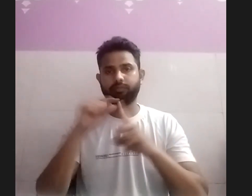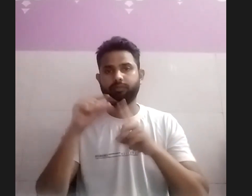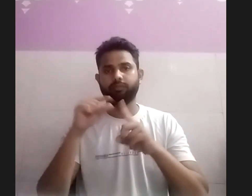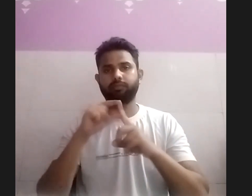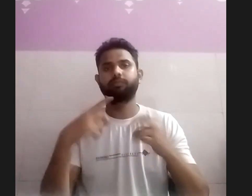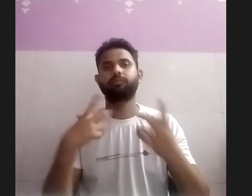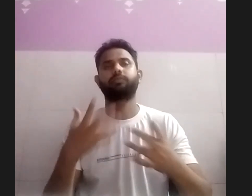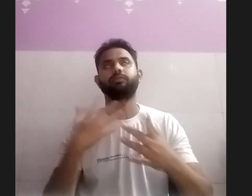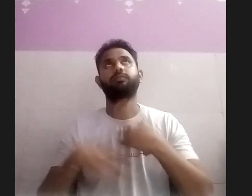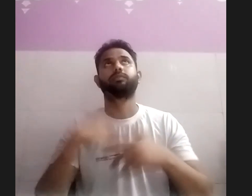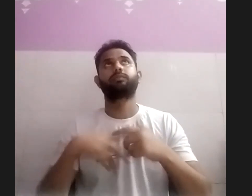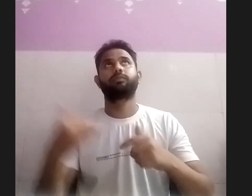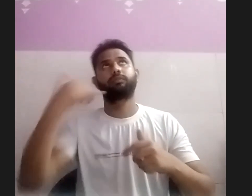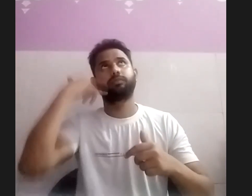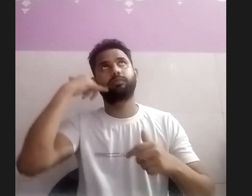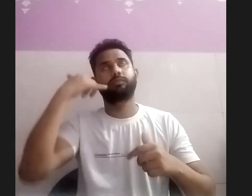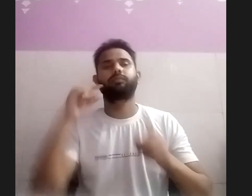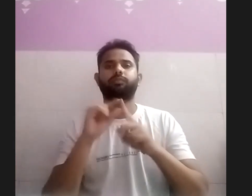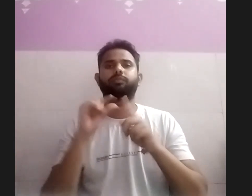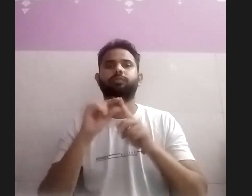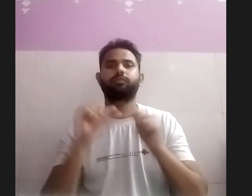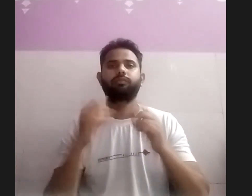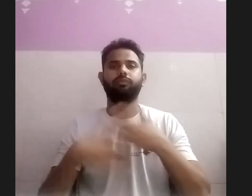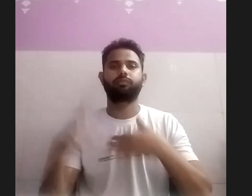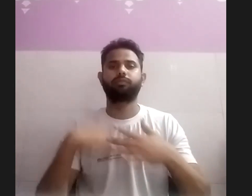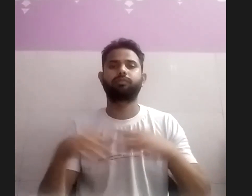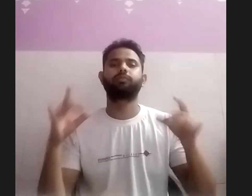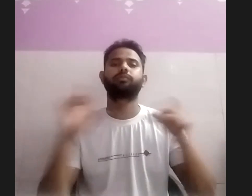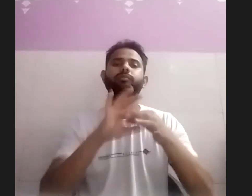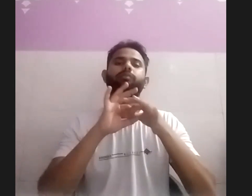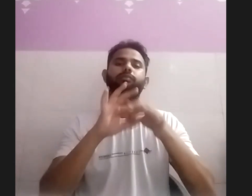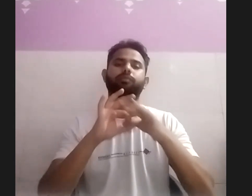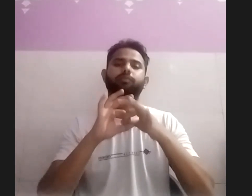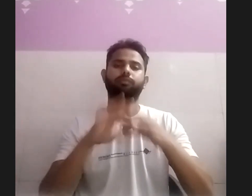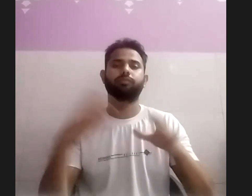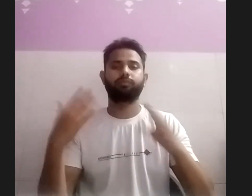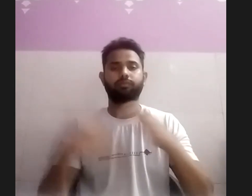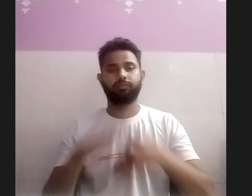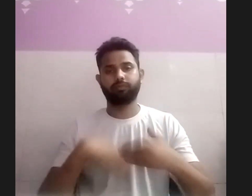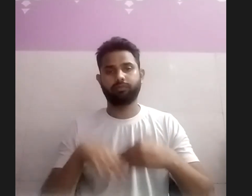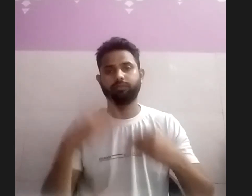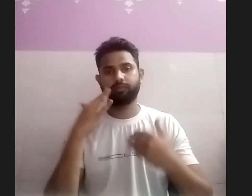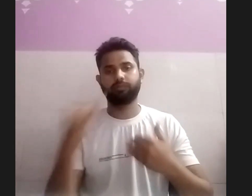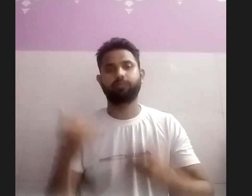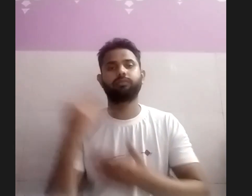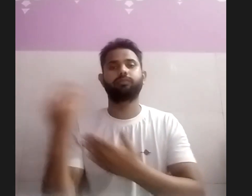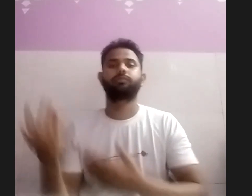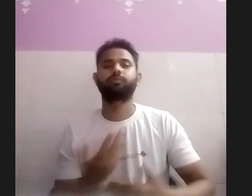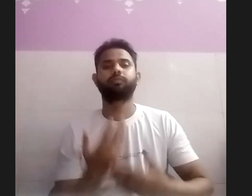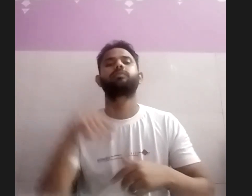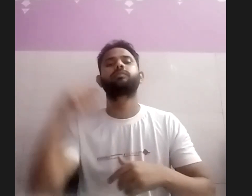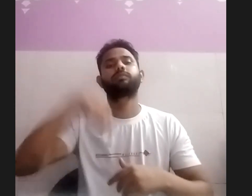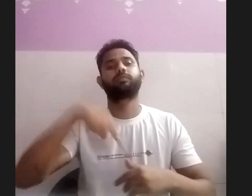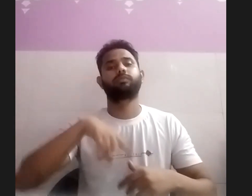app. That's a mobile application that solves all the interrelated problems. But the reason we invited Ravindra here